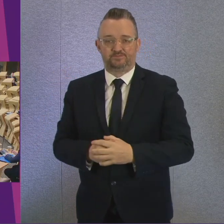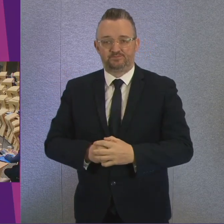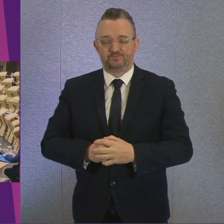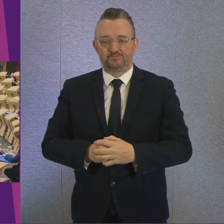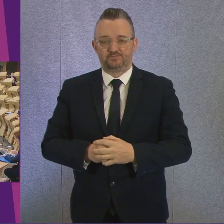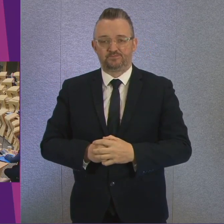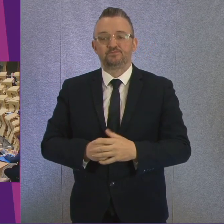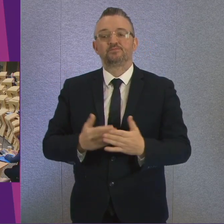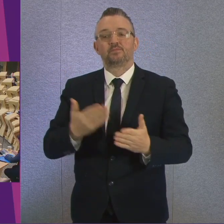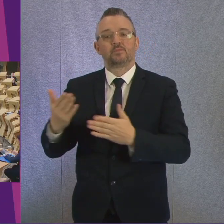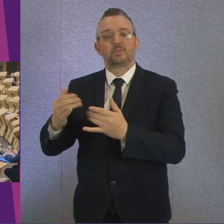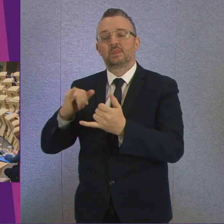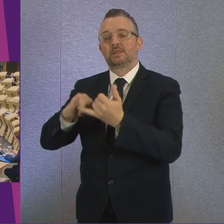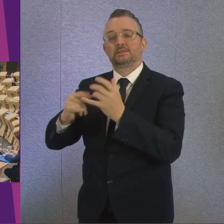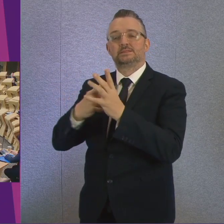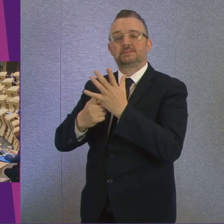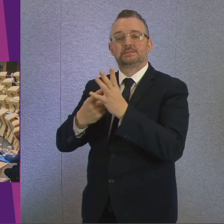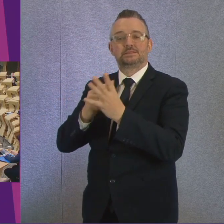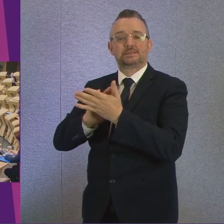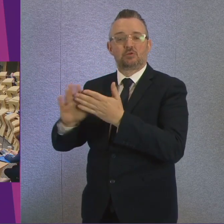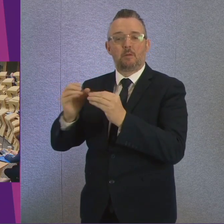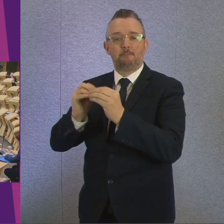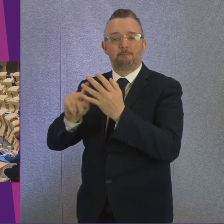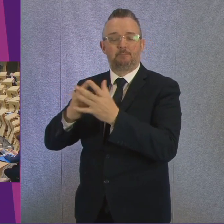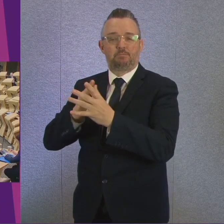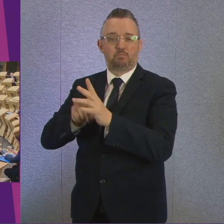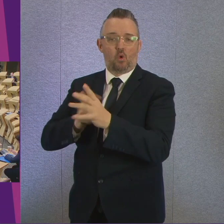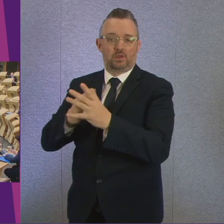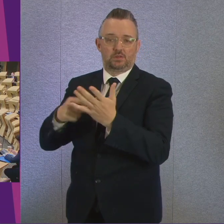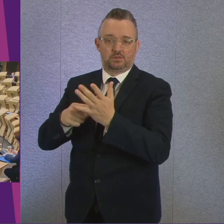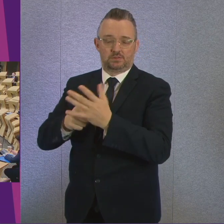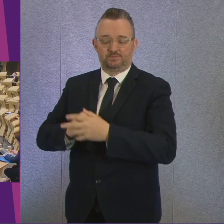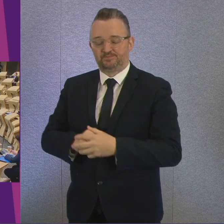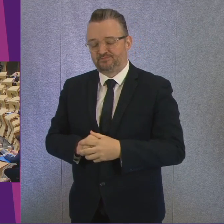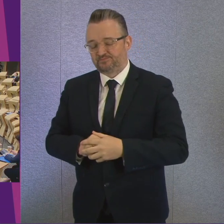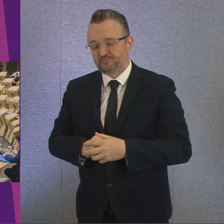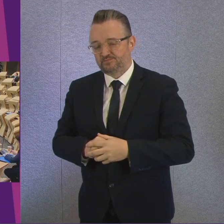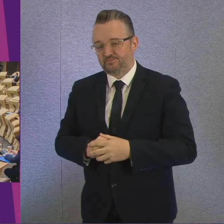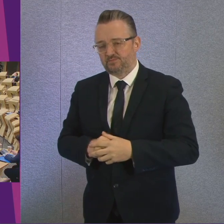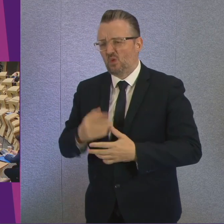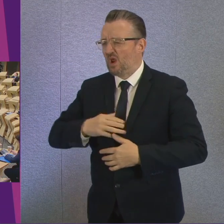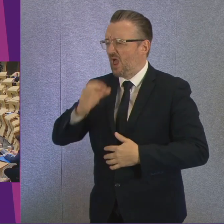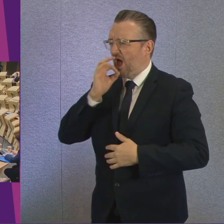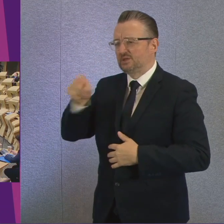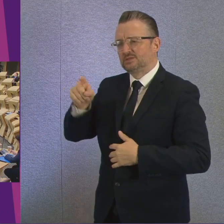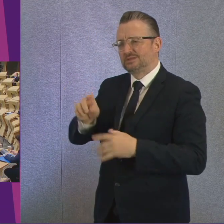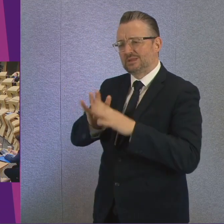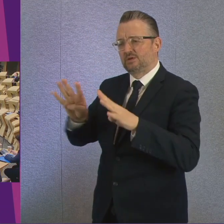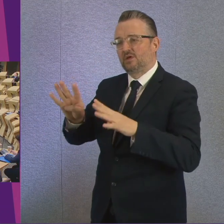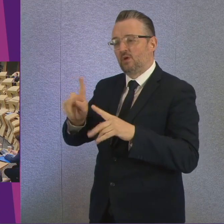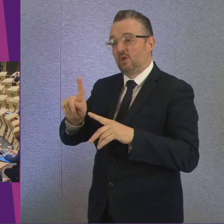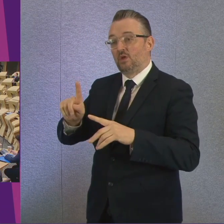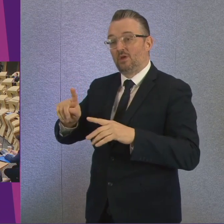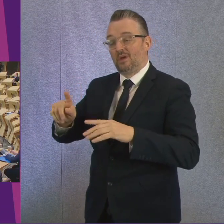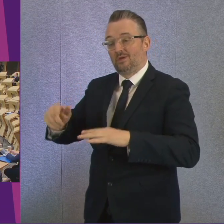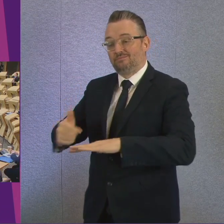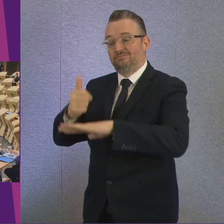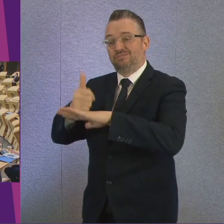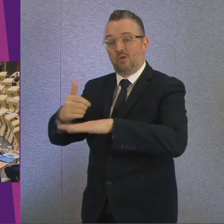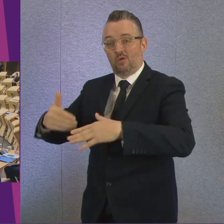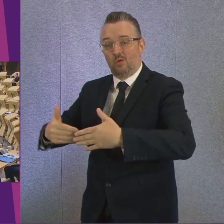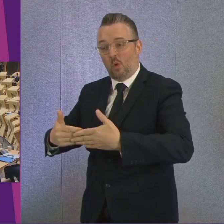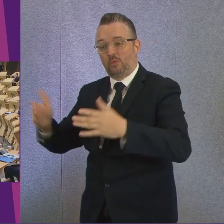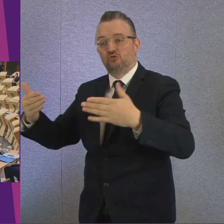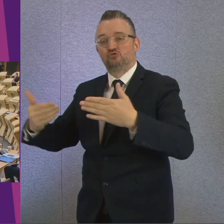Thank you. Sarah Boyack, to be followed by Bob Doris. Can I ask the Cabinet Secretary what her plans are for opening the new Division of Clinical